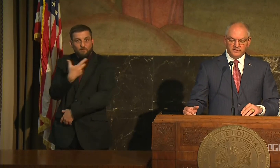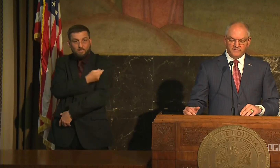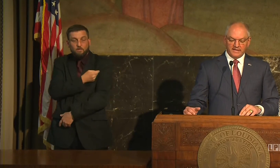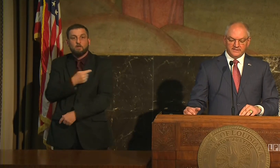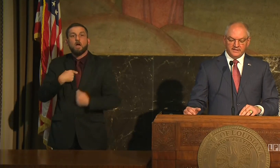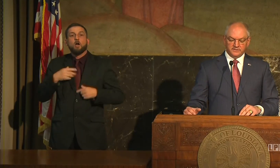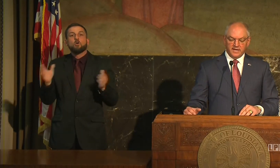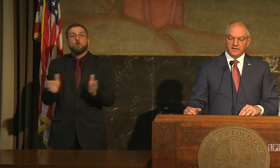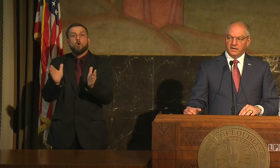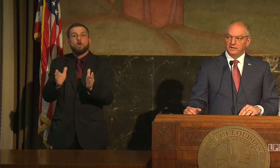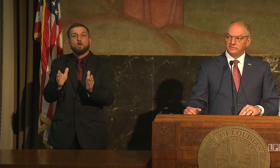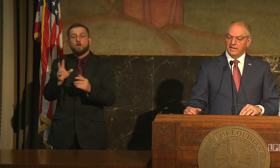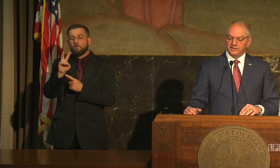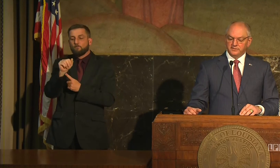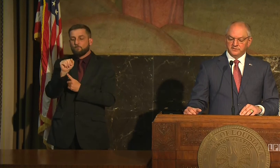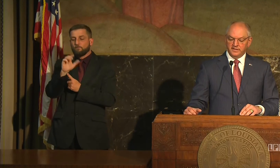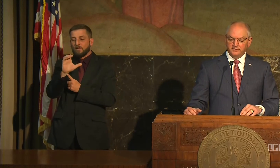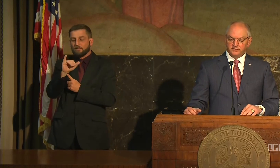you to visit